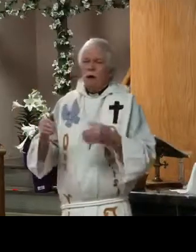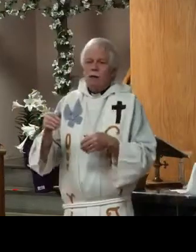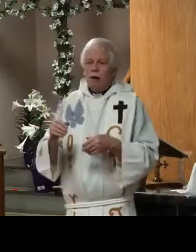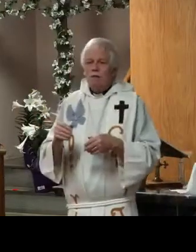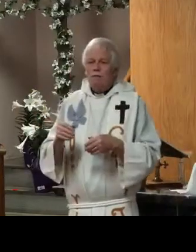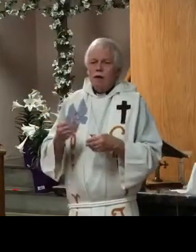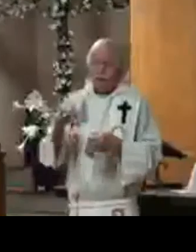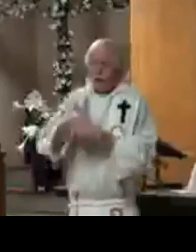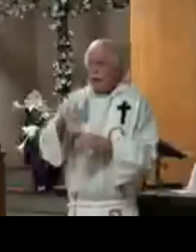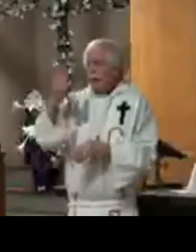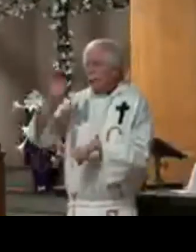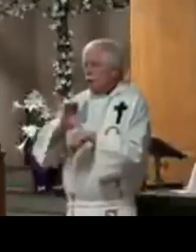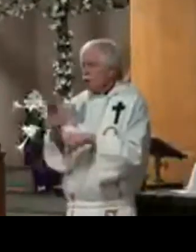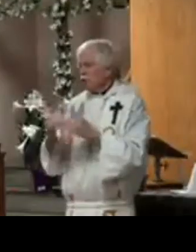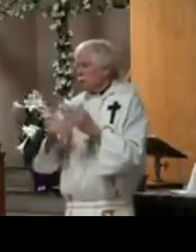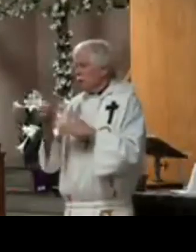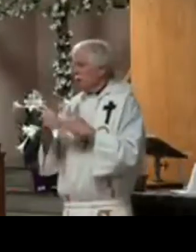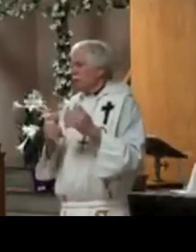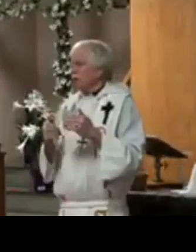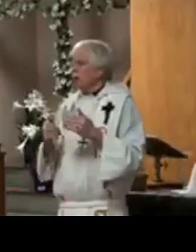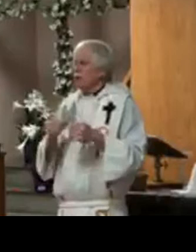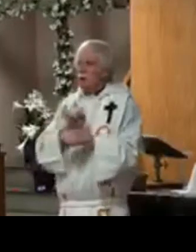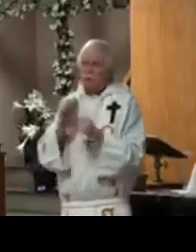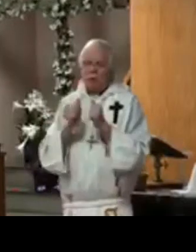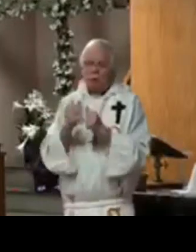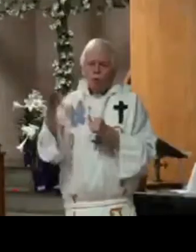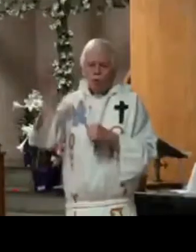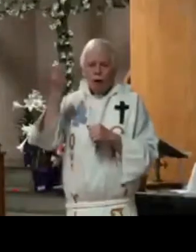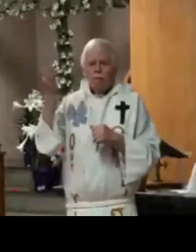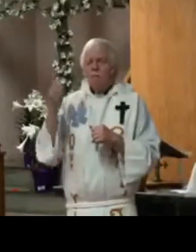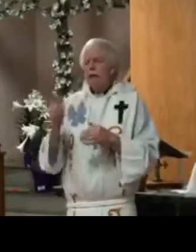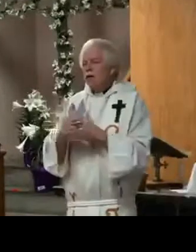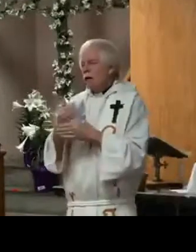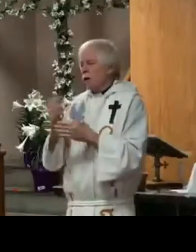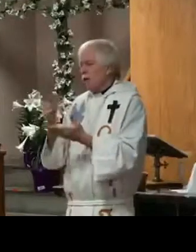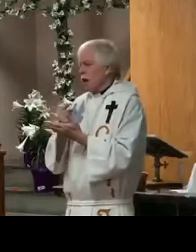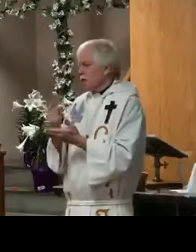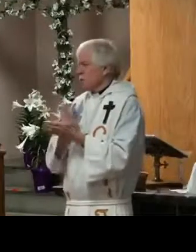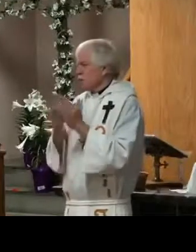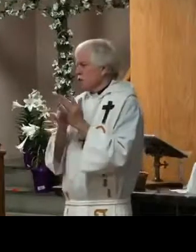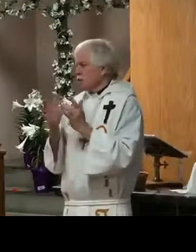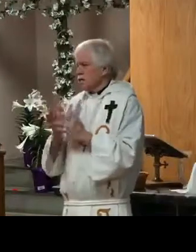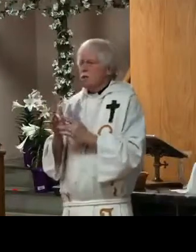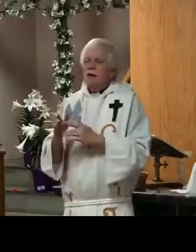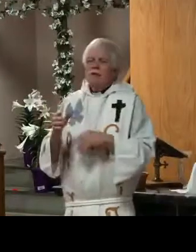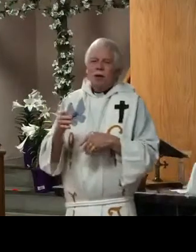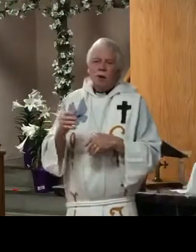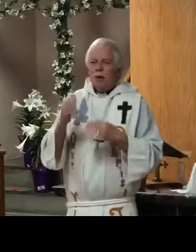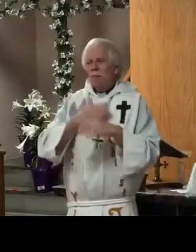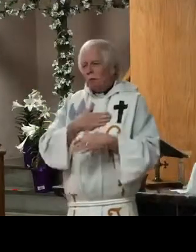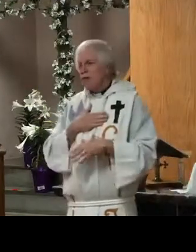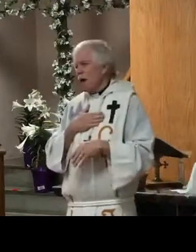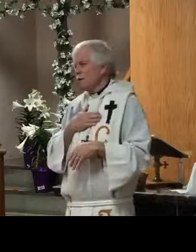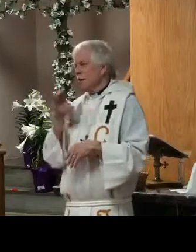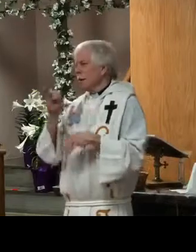as part of or in their church building, but working with them, sharing the gospel of Jesus. So